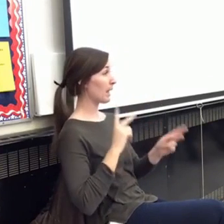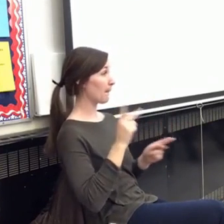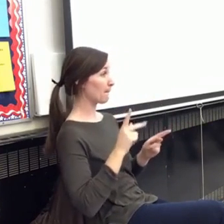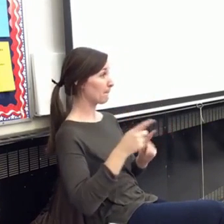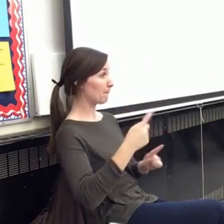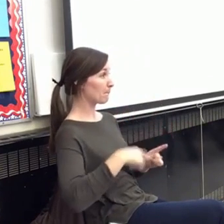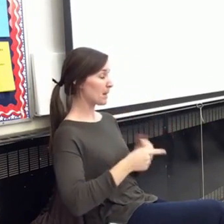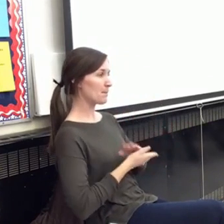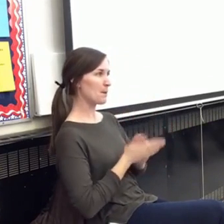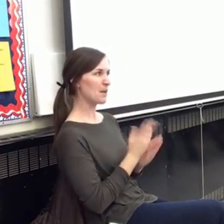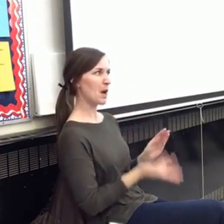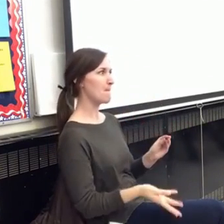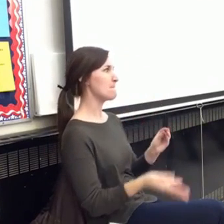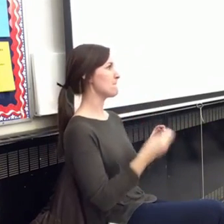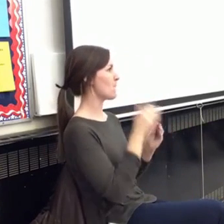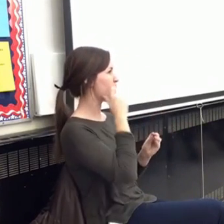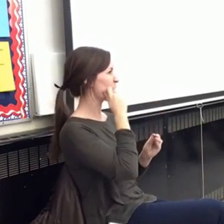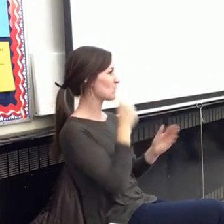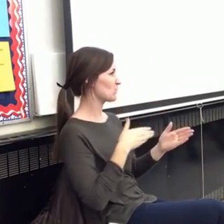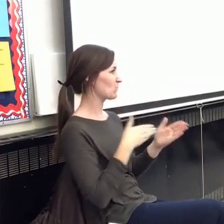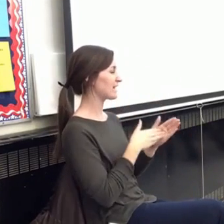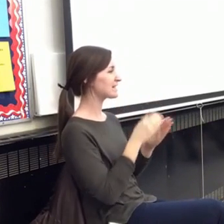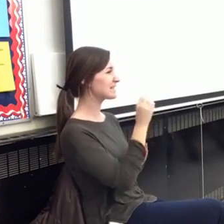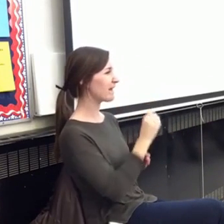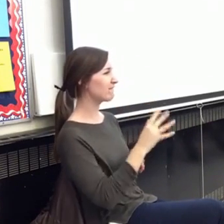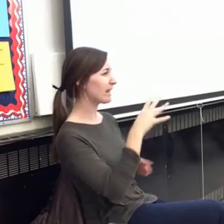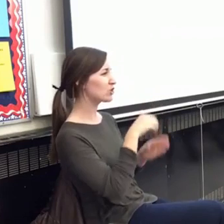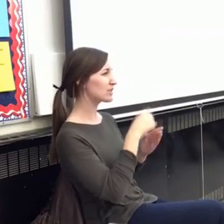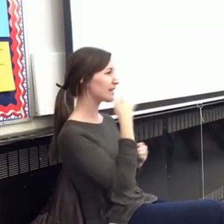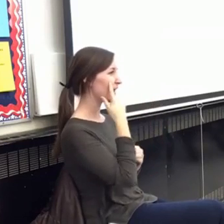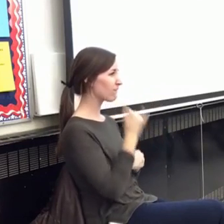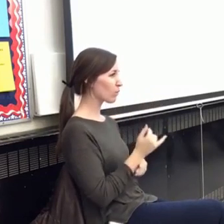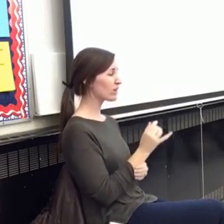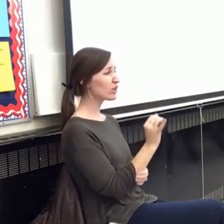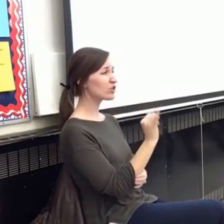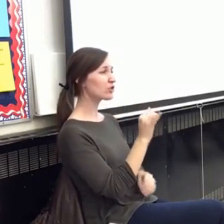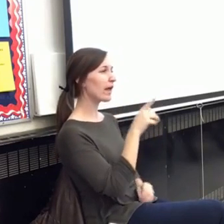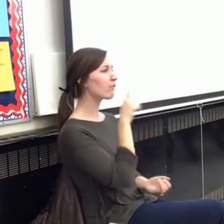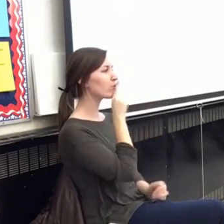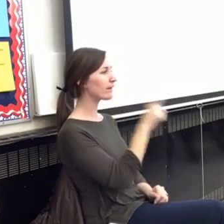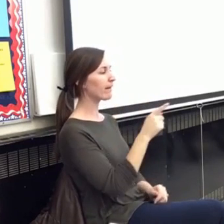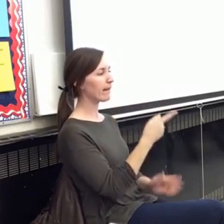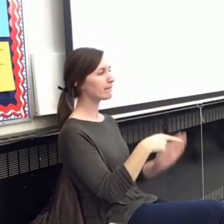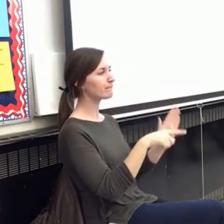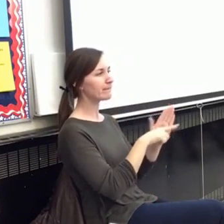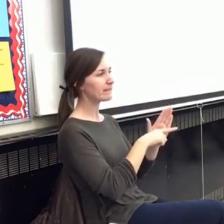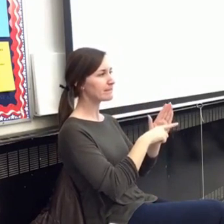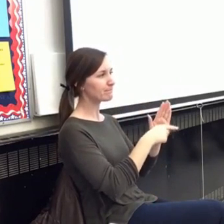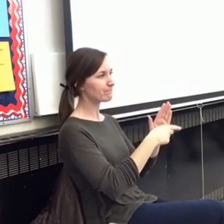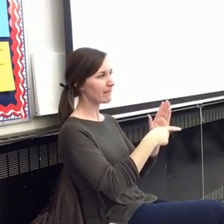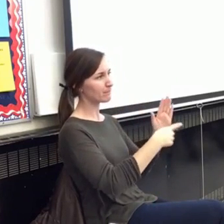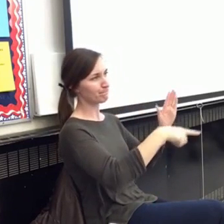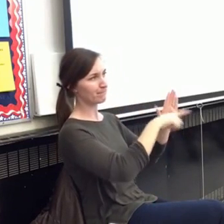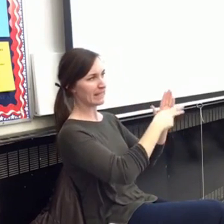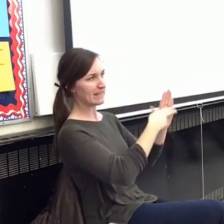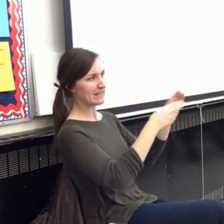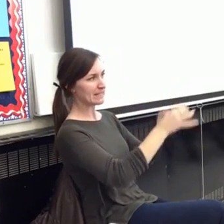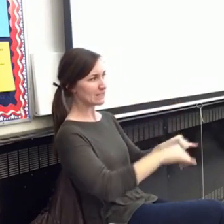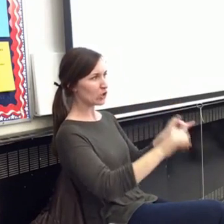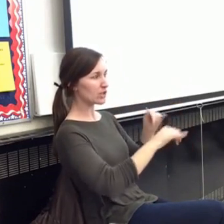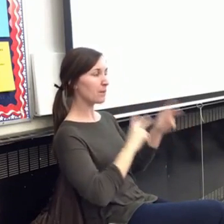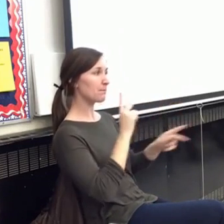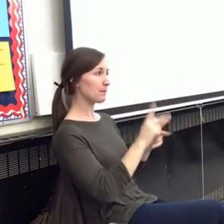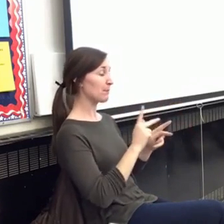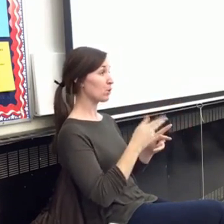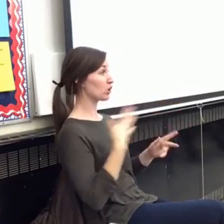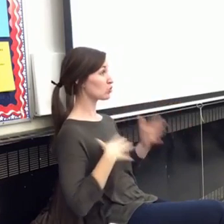of our depictions of these Asians in California. This is where you get like the very stereotypical thing that some people dress up very